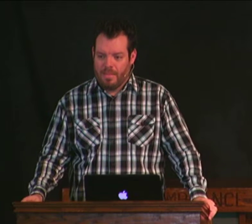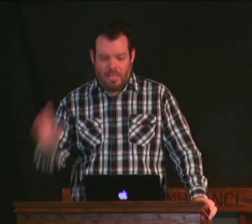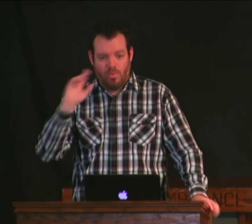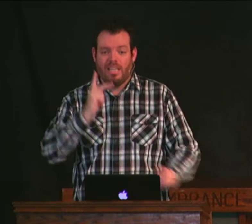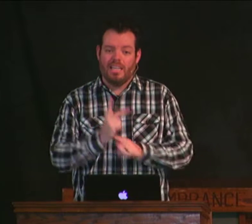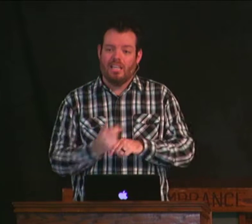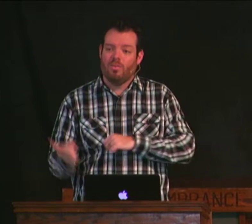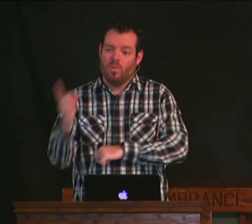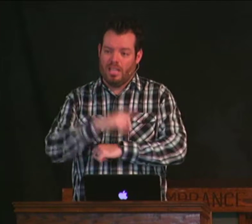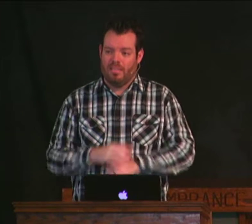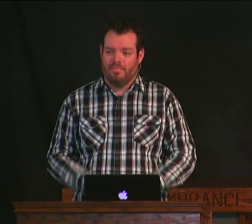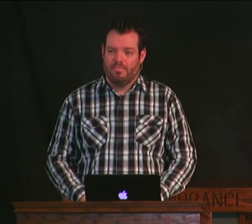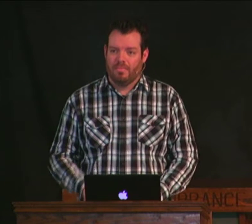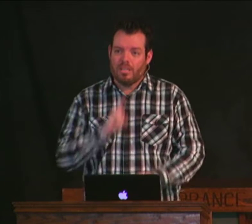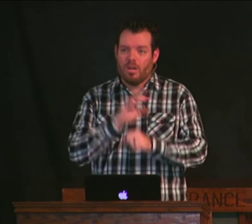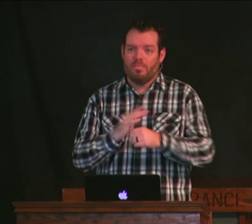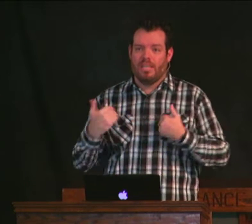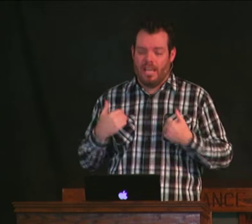He will take care of it one day. That's the promise he has.